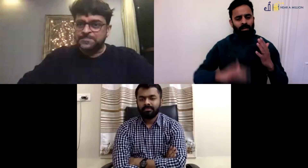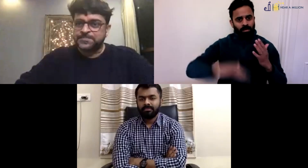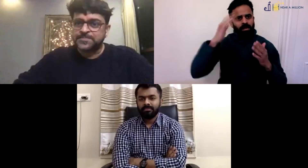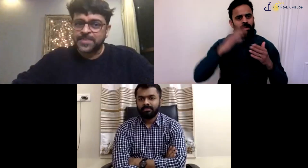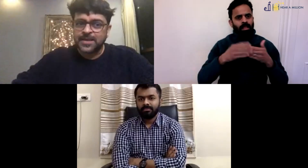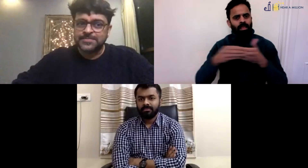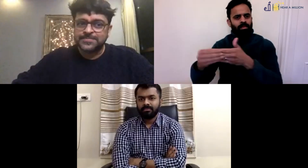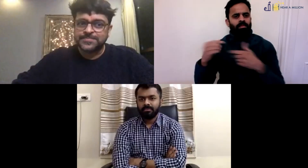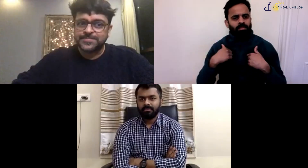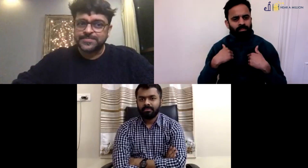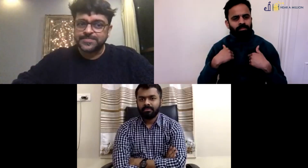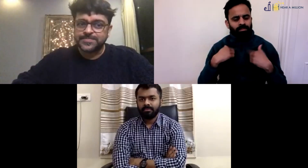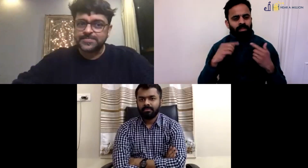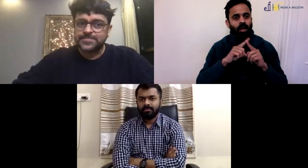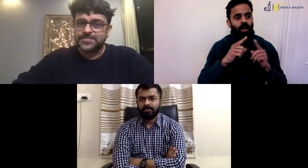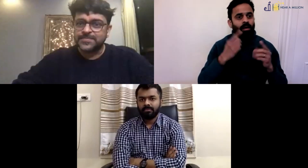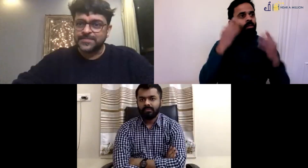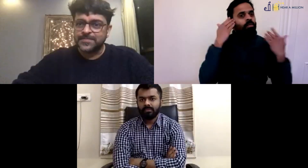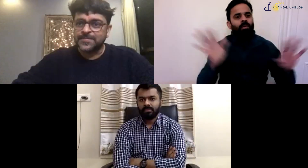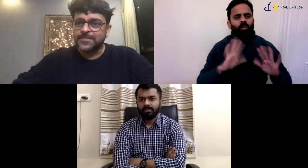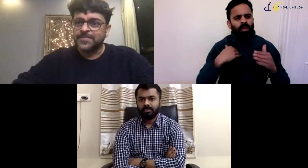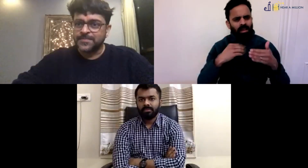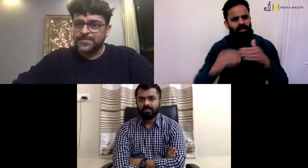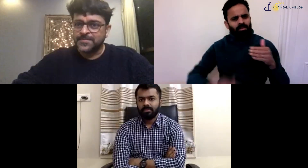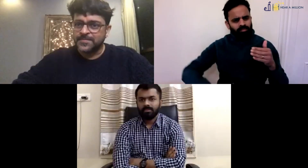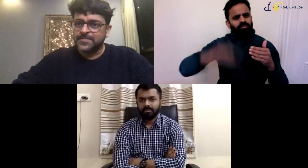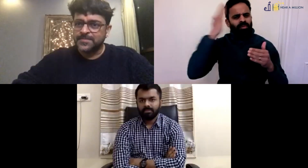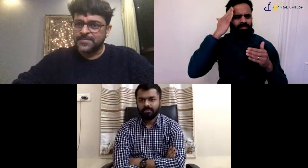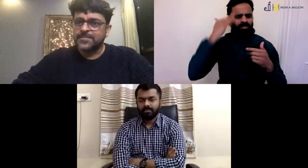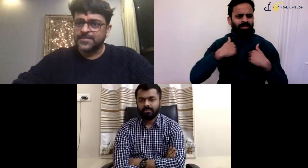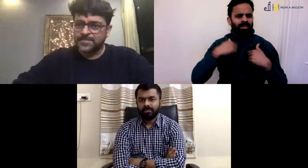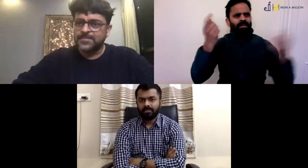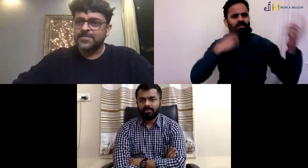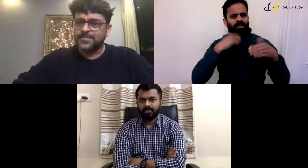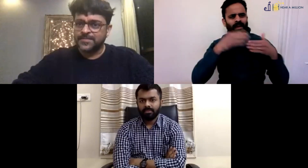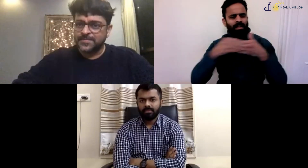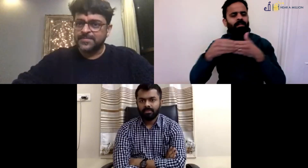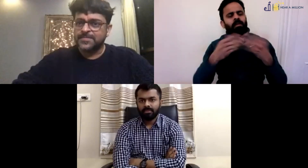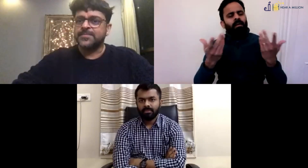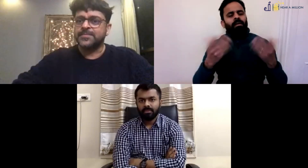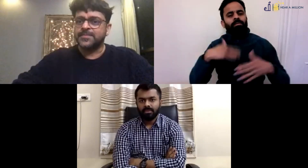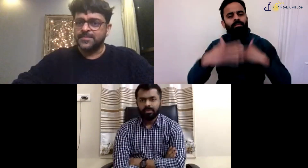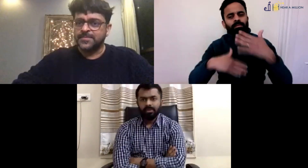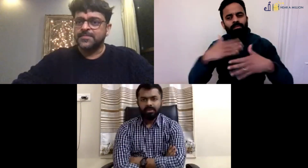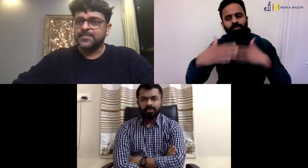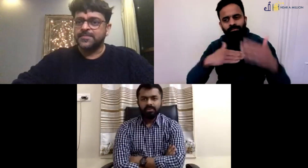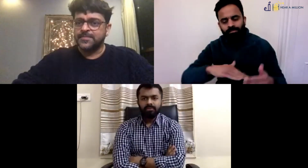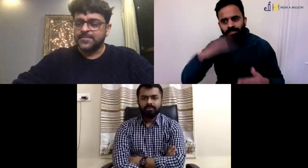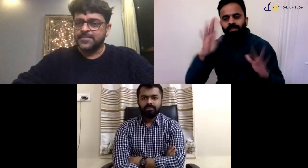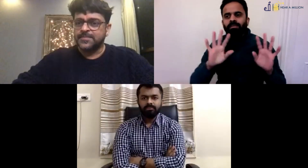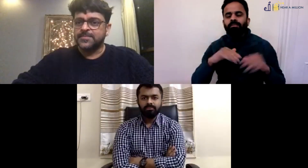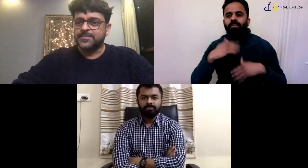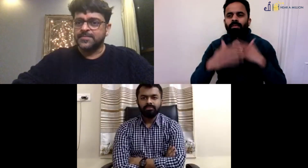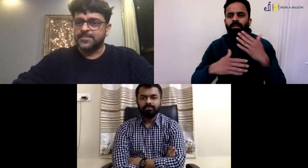and while growing up, I did know that I had leadership qualities and I was well led. I think I was told